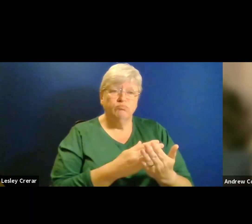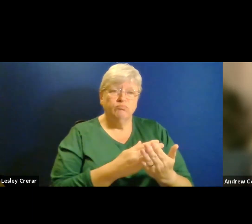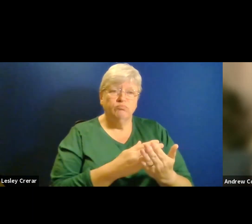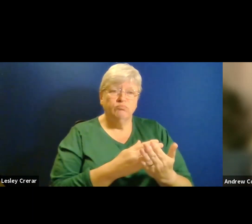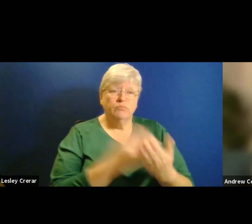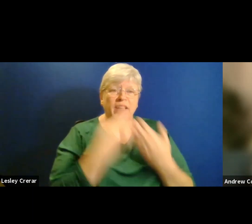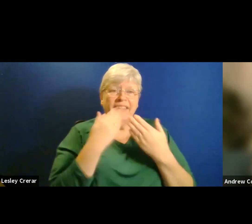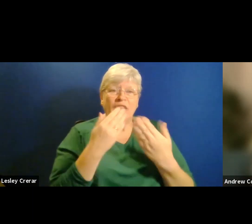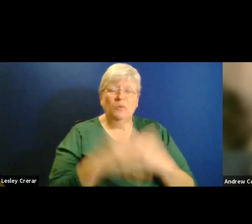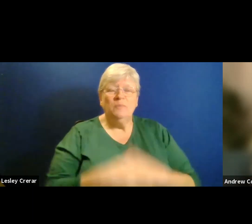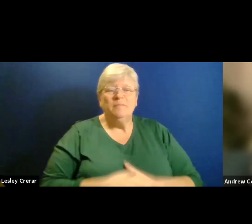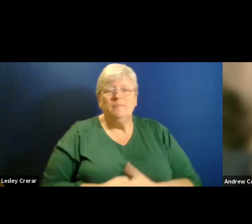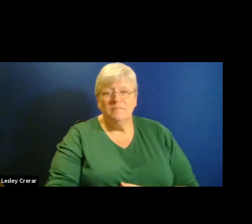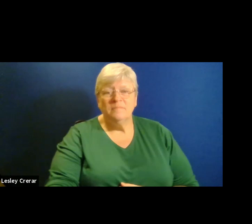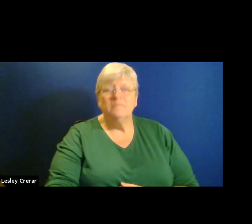Thank you.